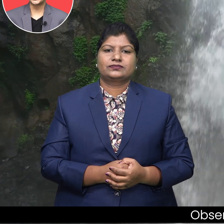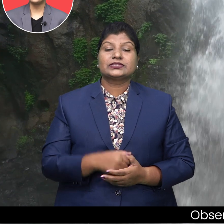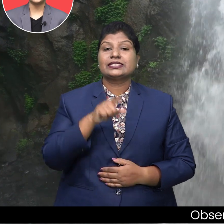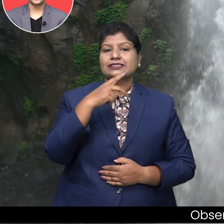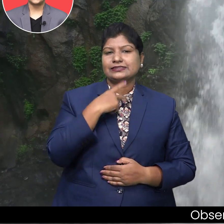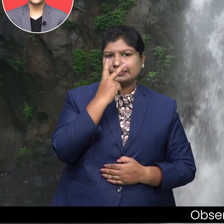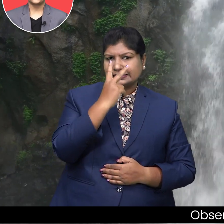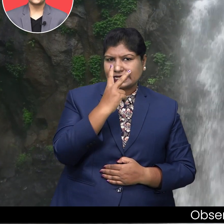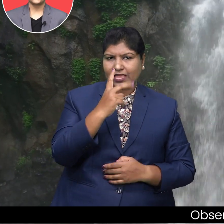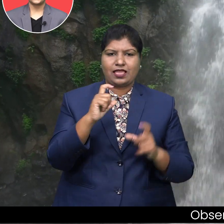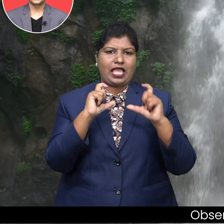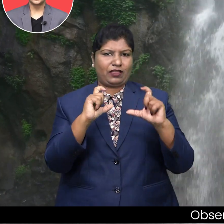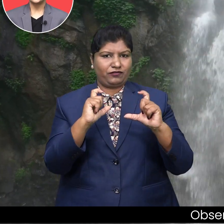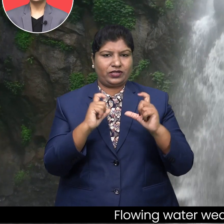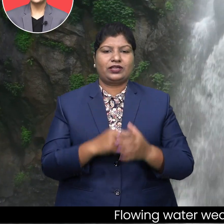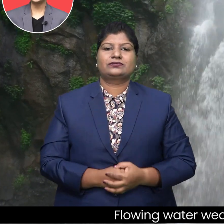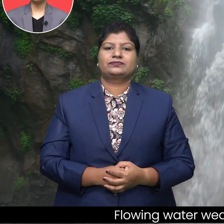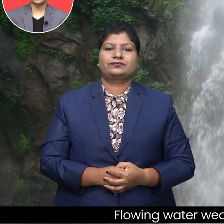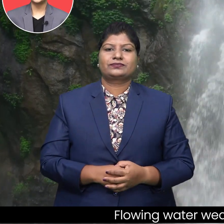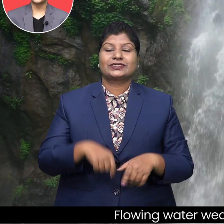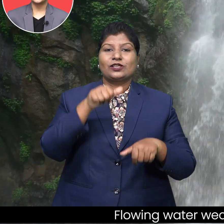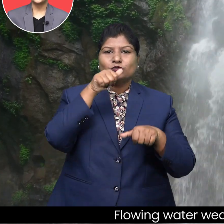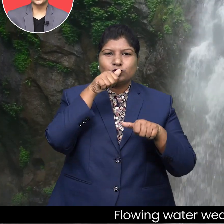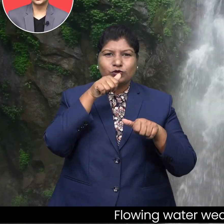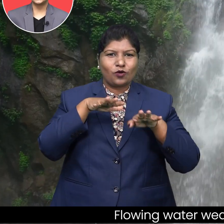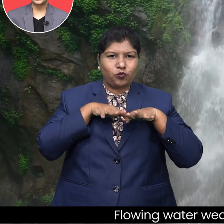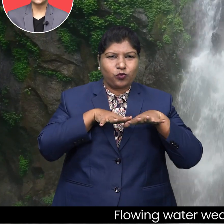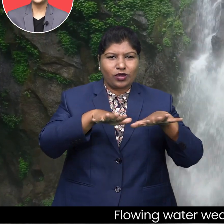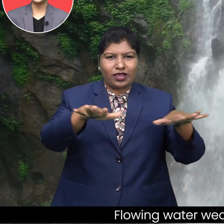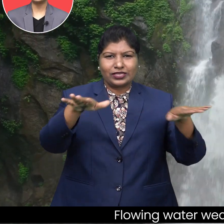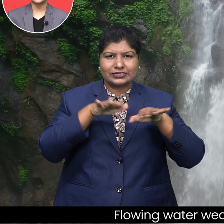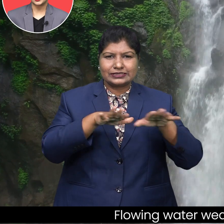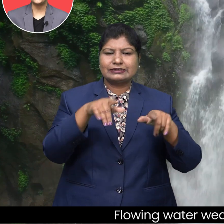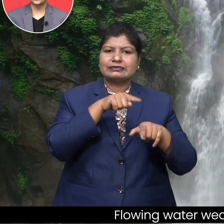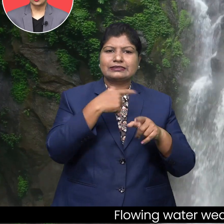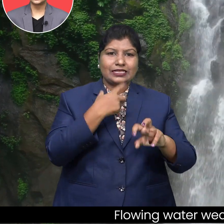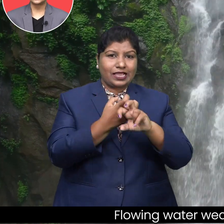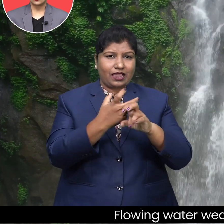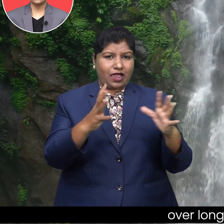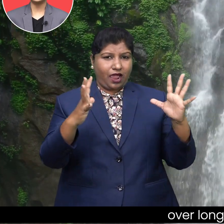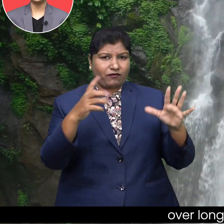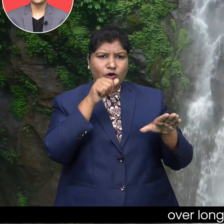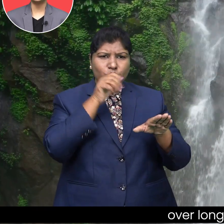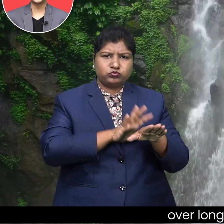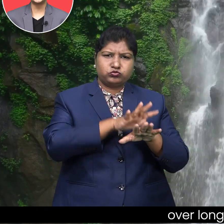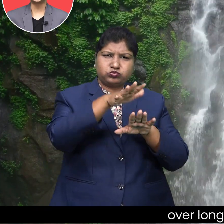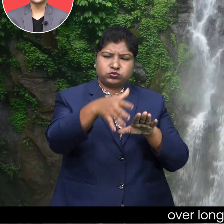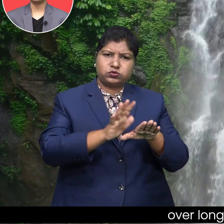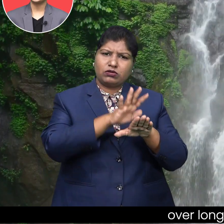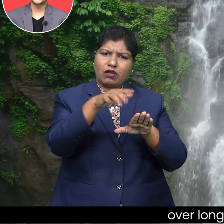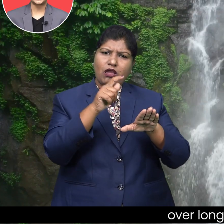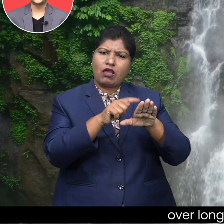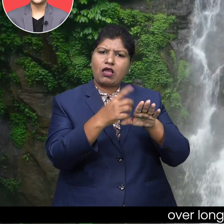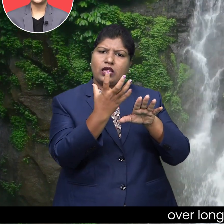Observe carefully. Flowing water wears away even hard rocks over long periods